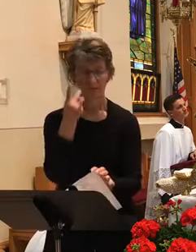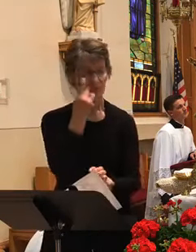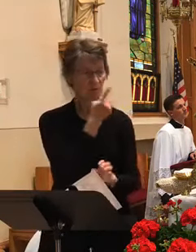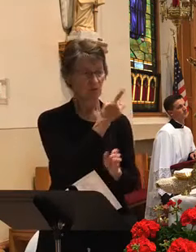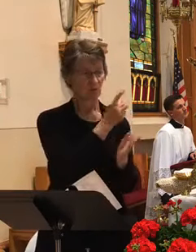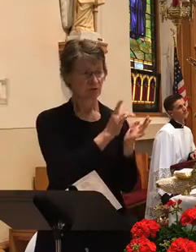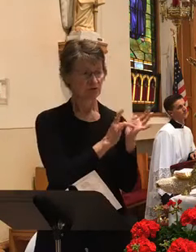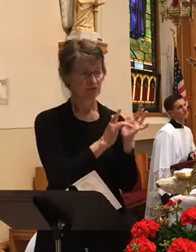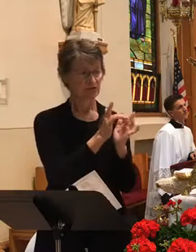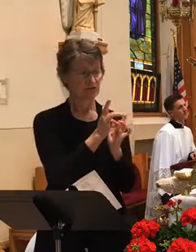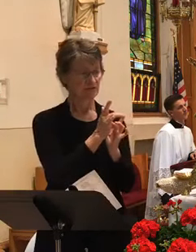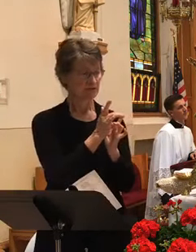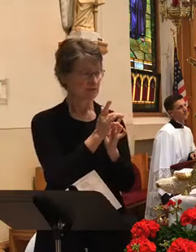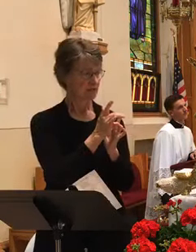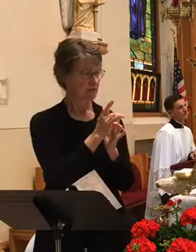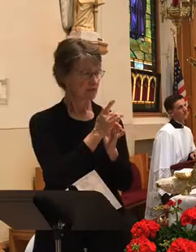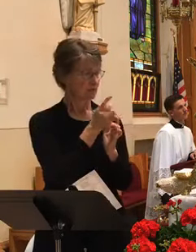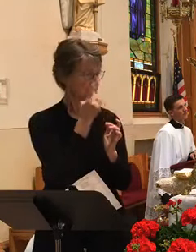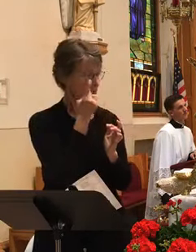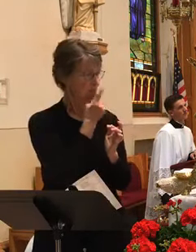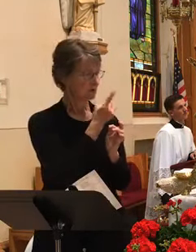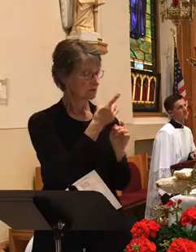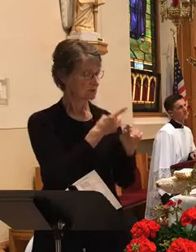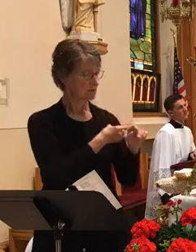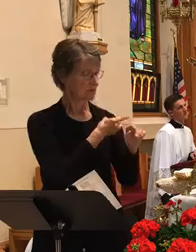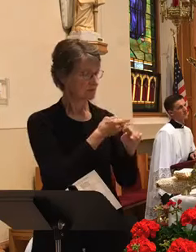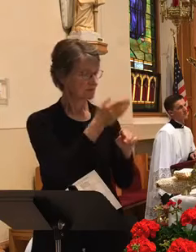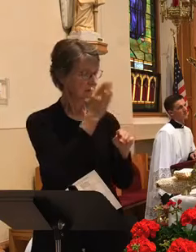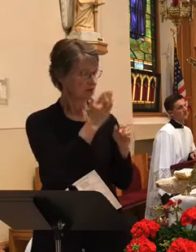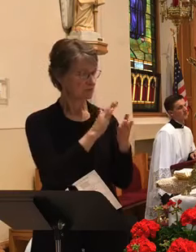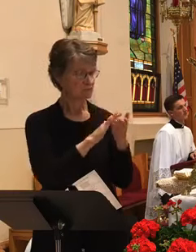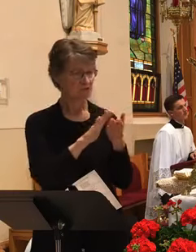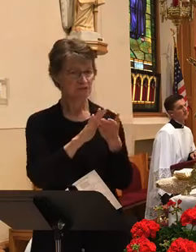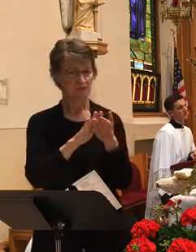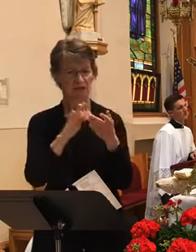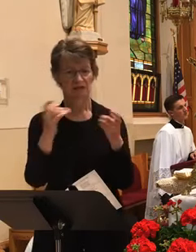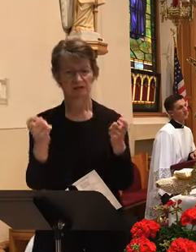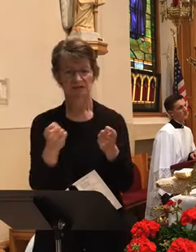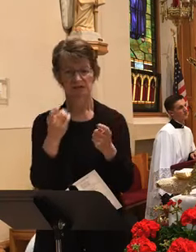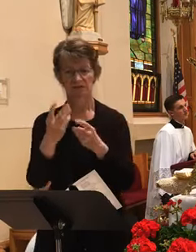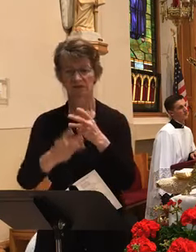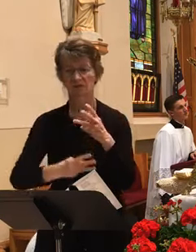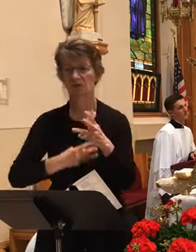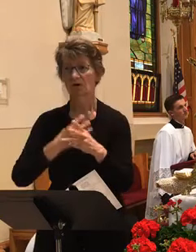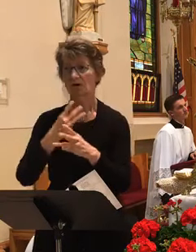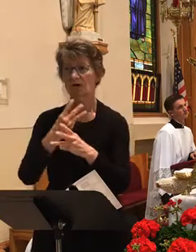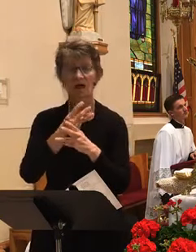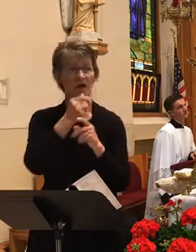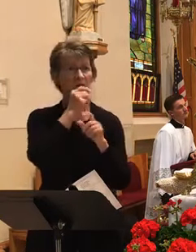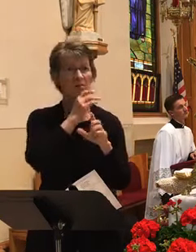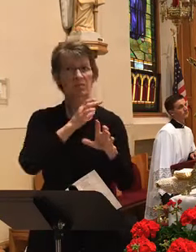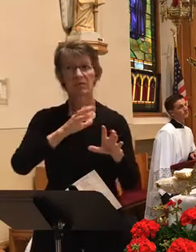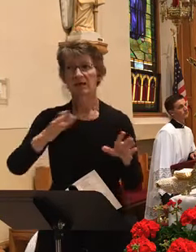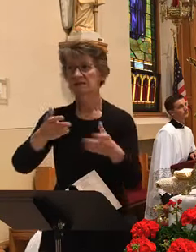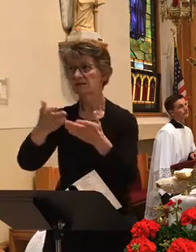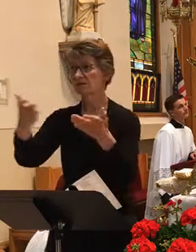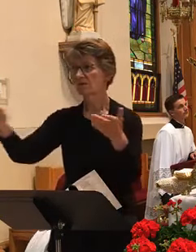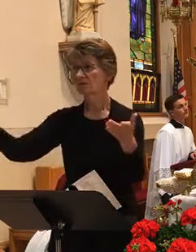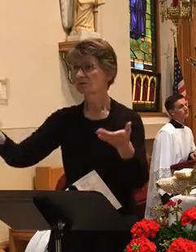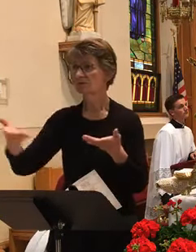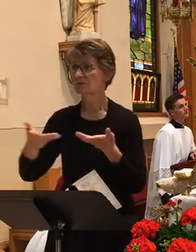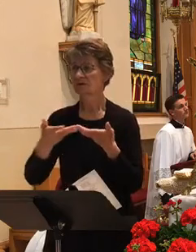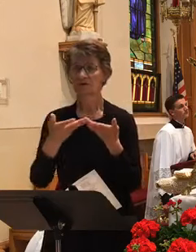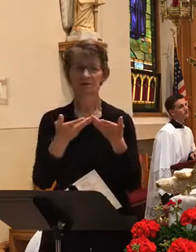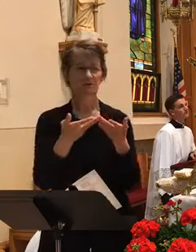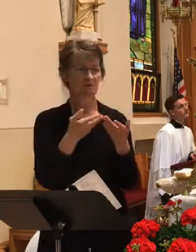Behold Jesus, the Lamb of God who takes away the sins of the world. Blessed are those who are called to